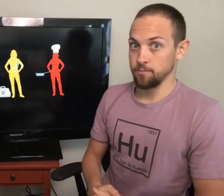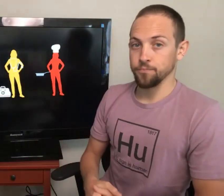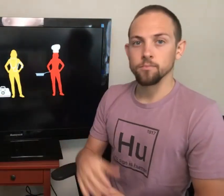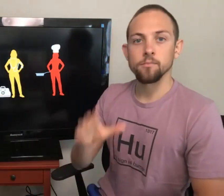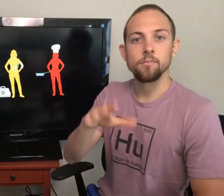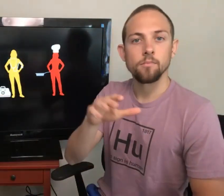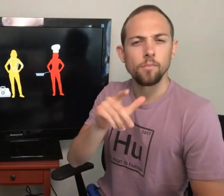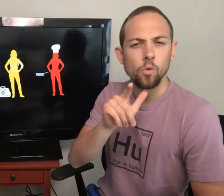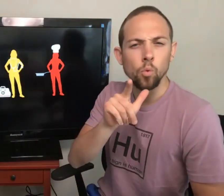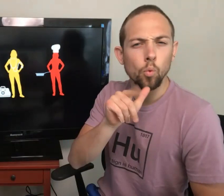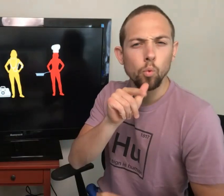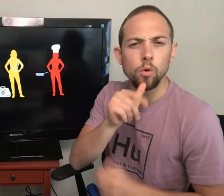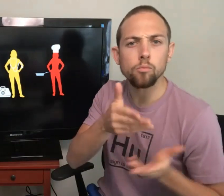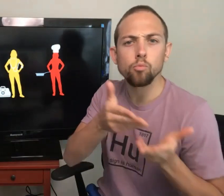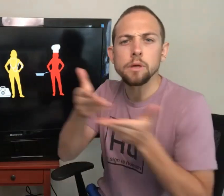You ready?